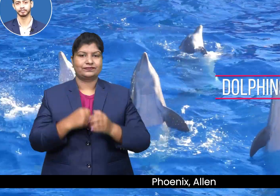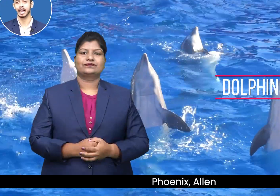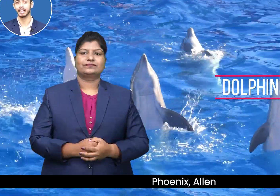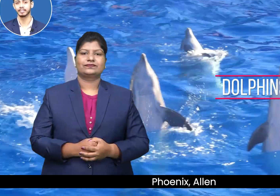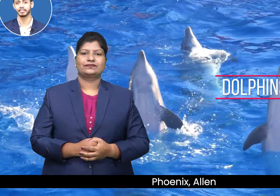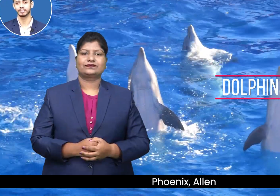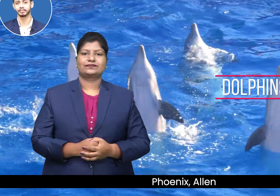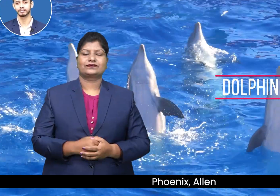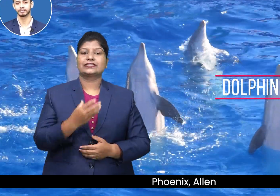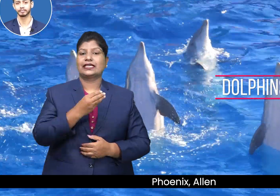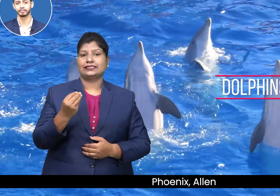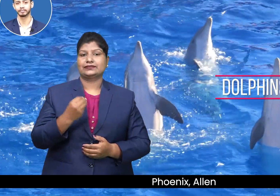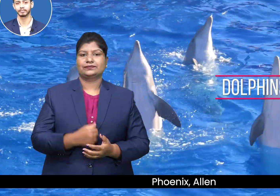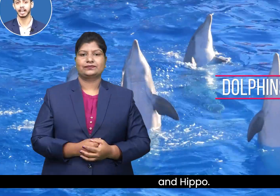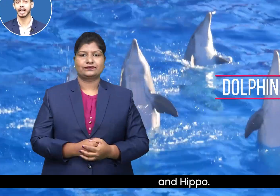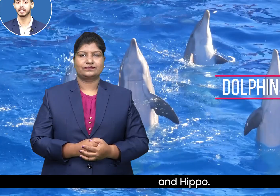and